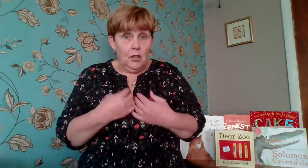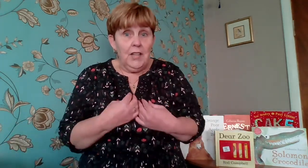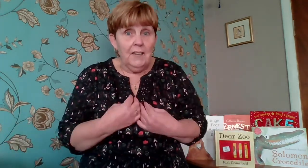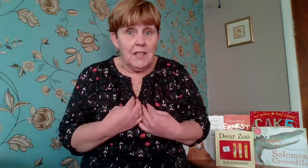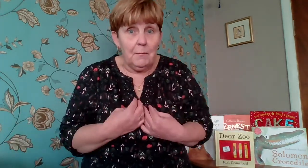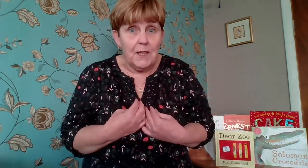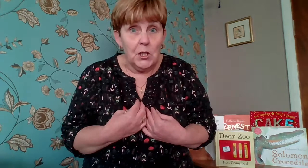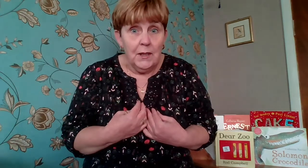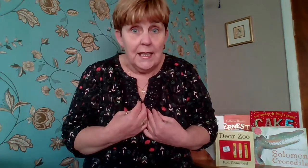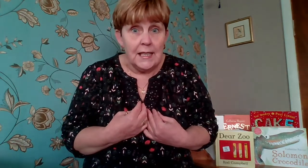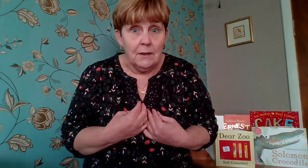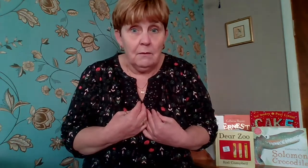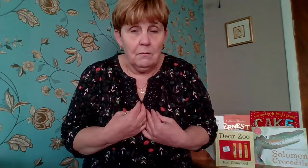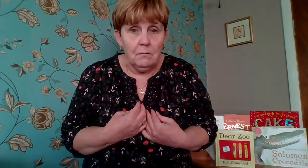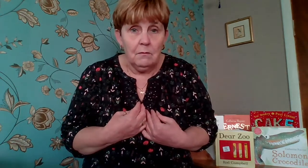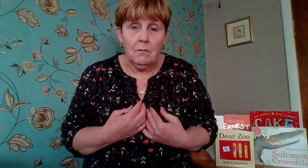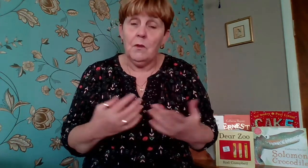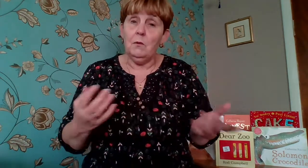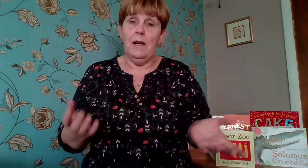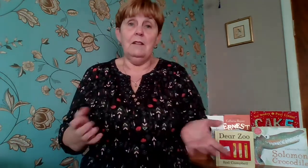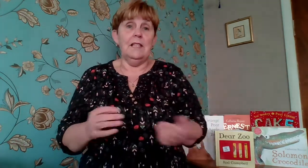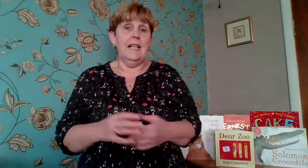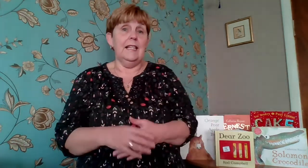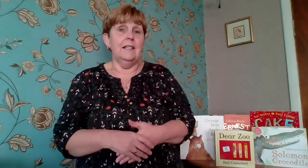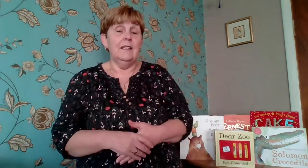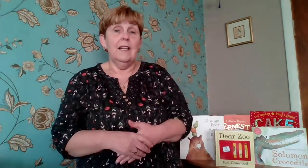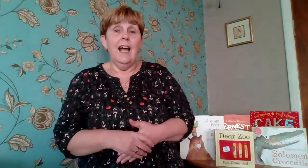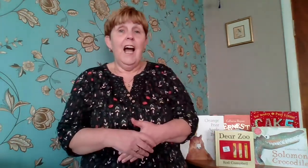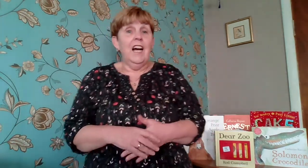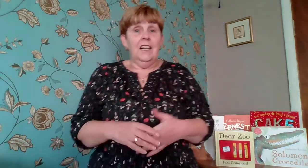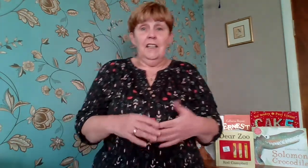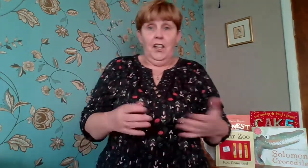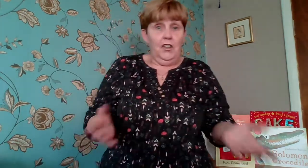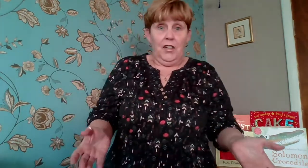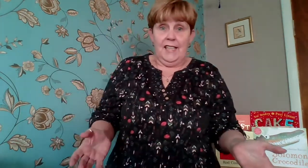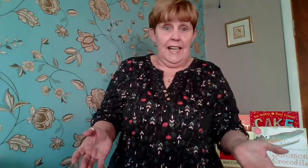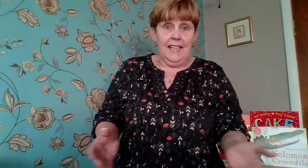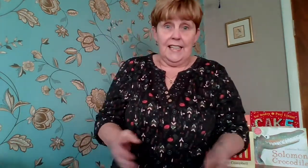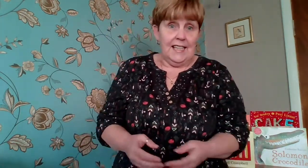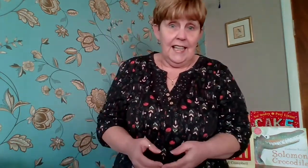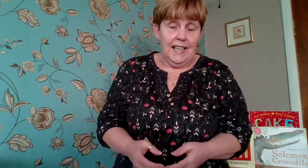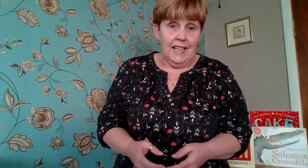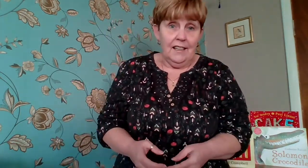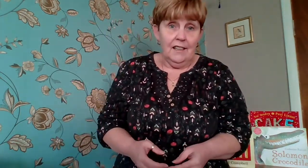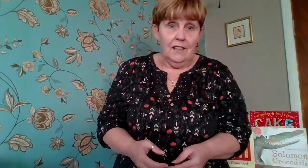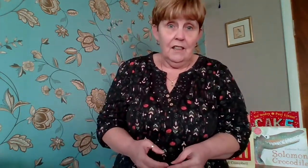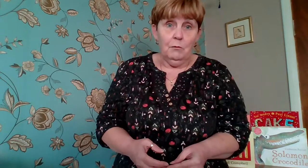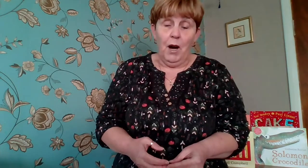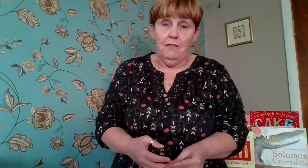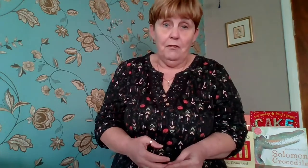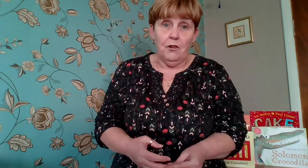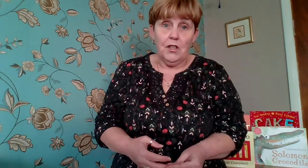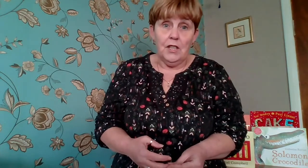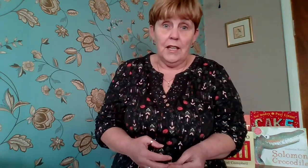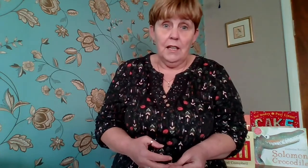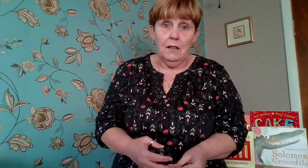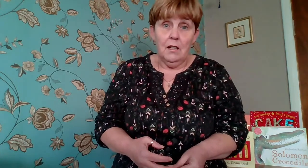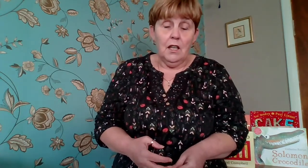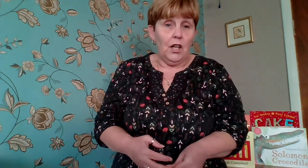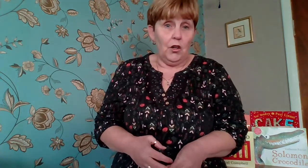he have something to eat? Well, they said, you can certainly stay here, but unfortunately, the crops